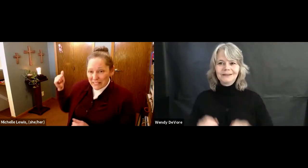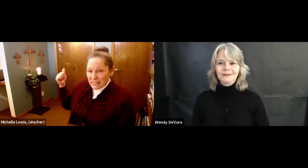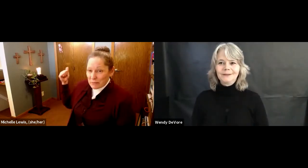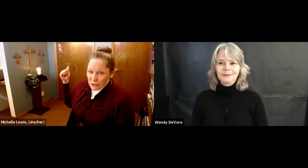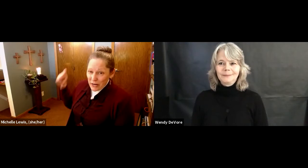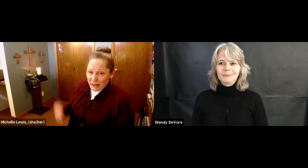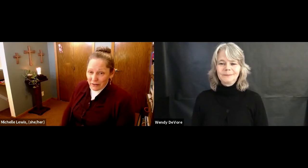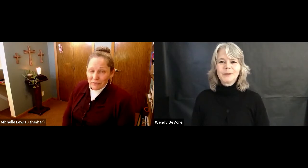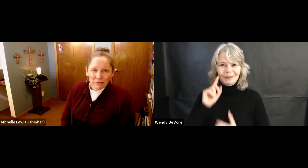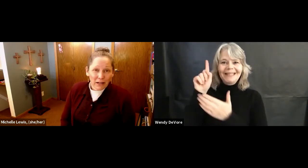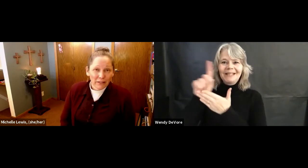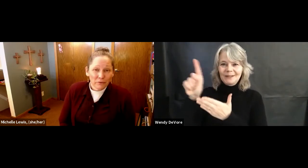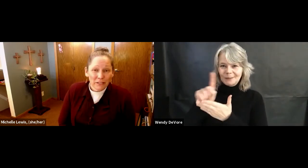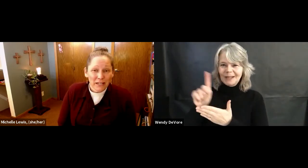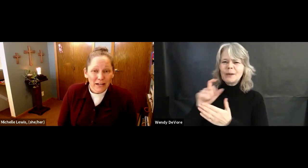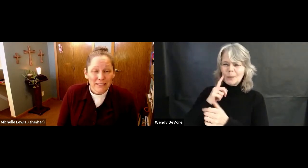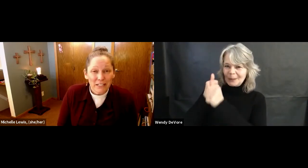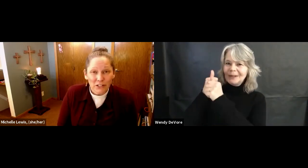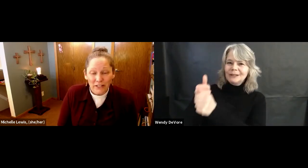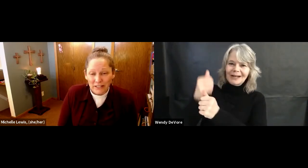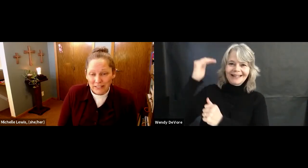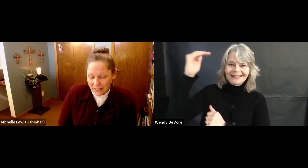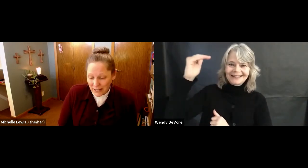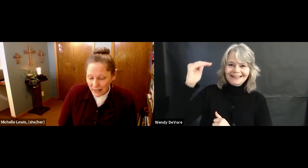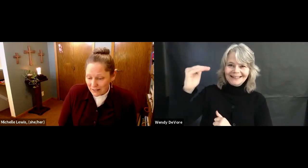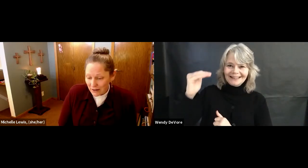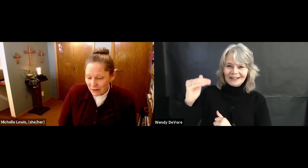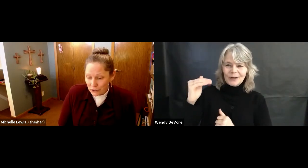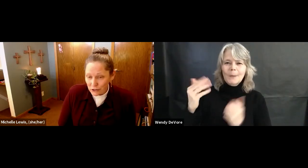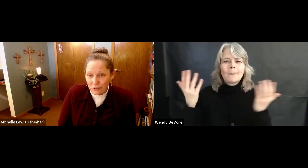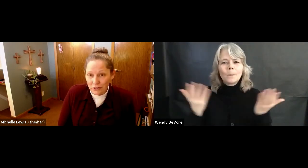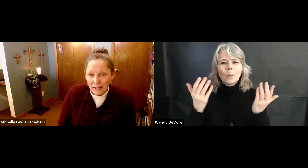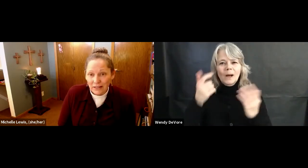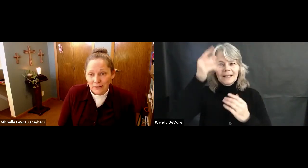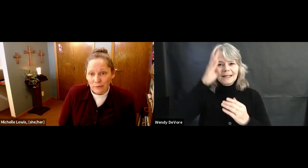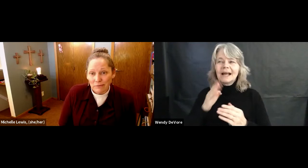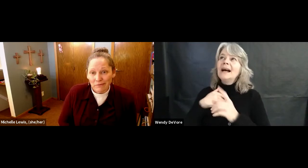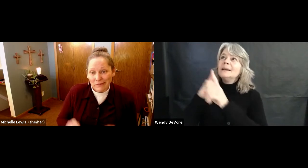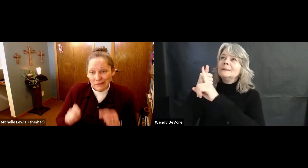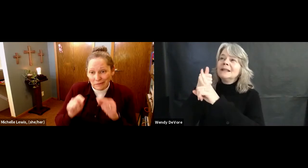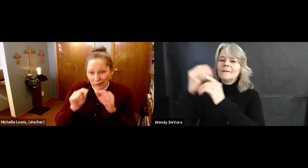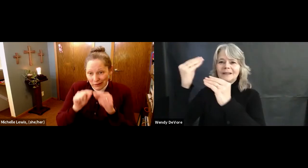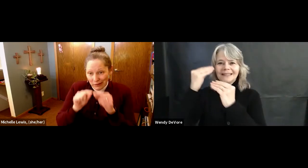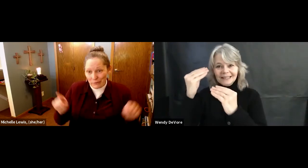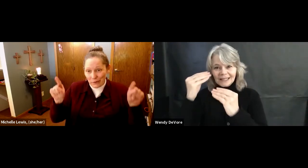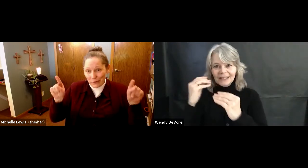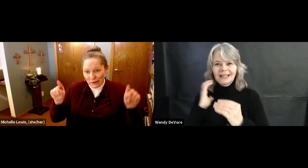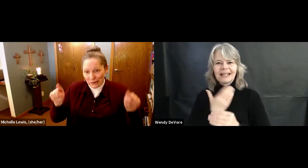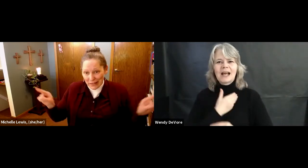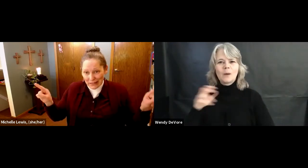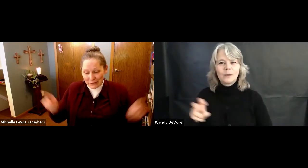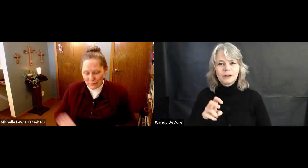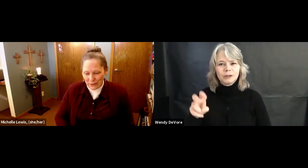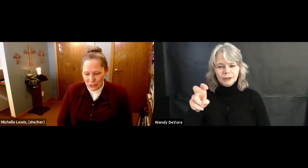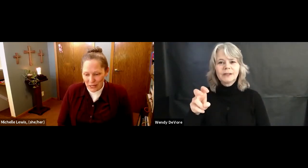And we'll be keeping track of kind of what God is teaching us and our journey as we